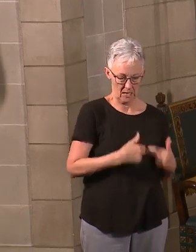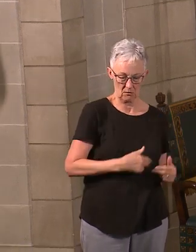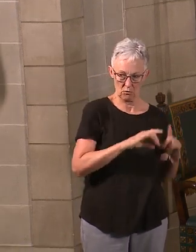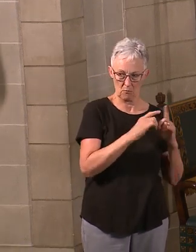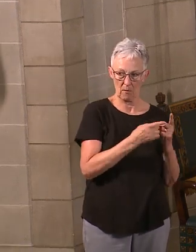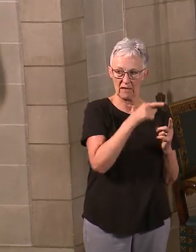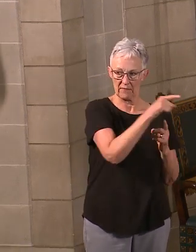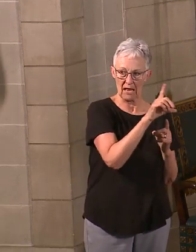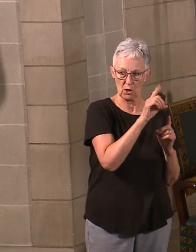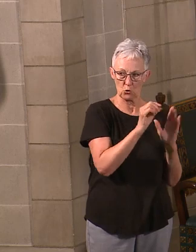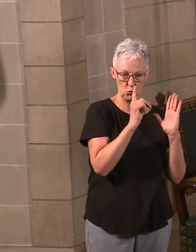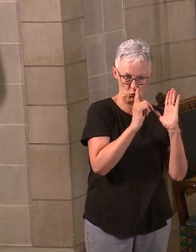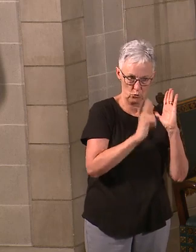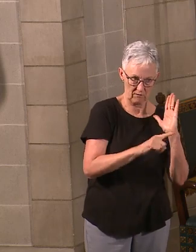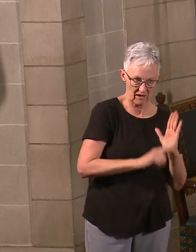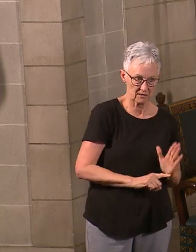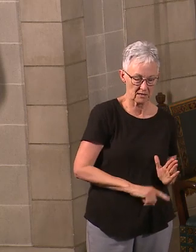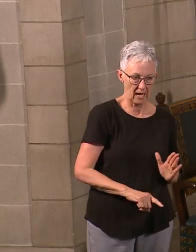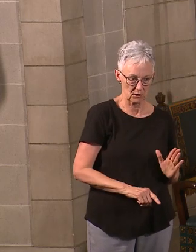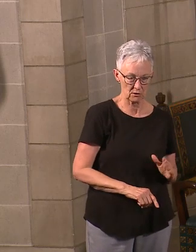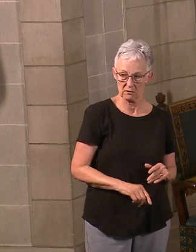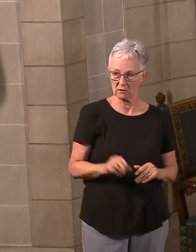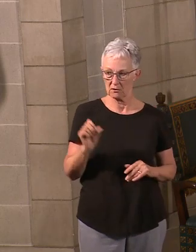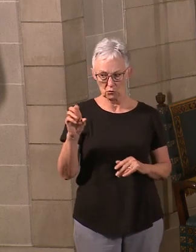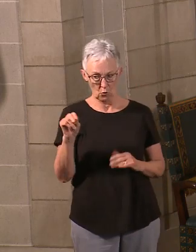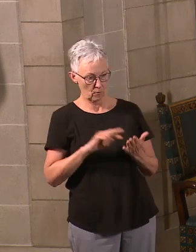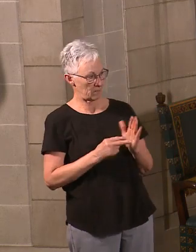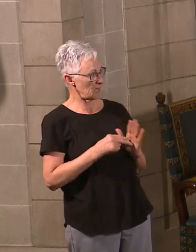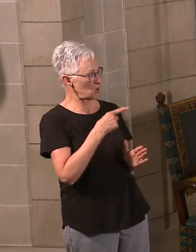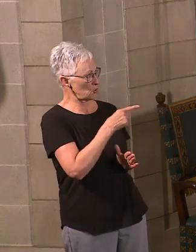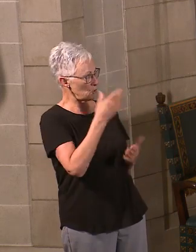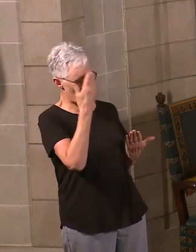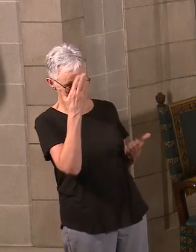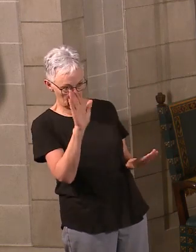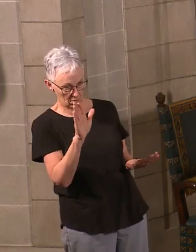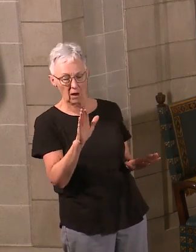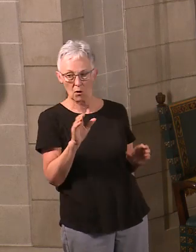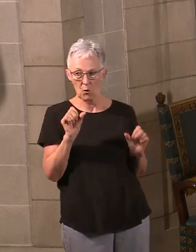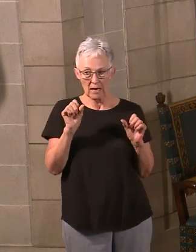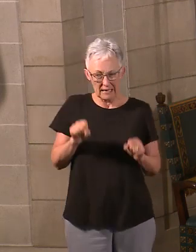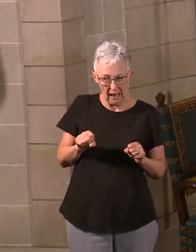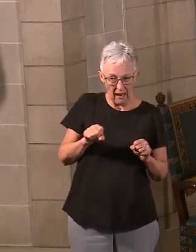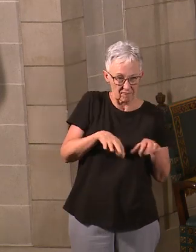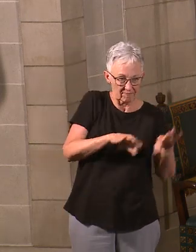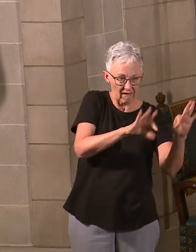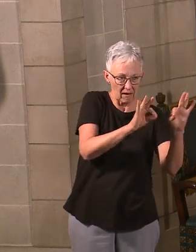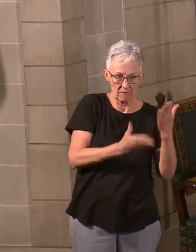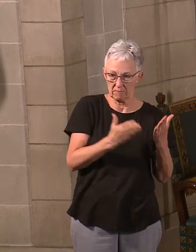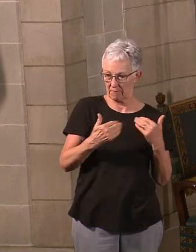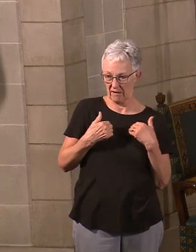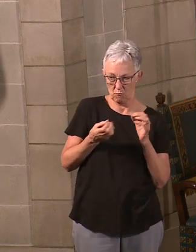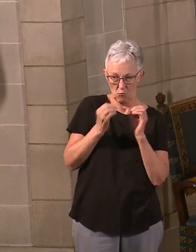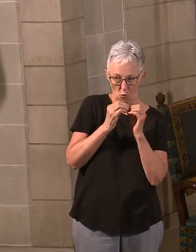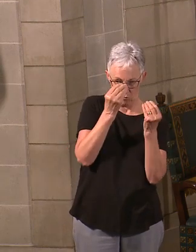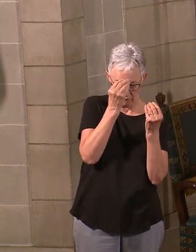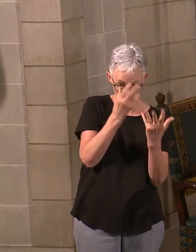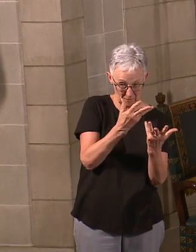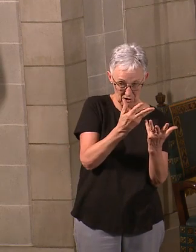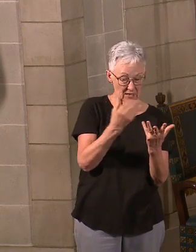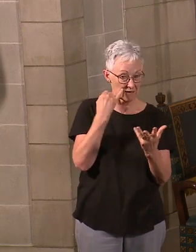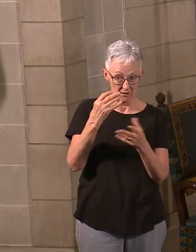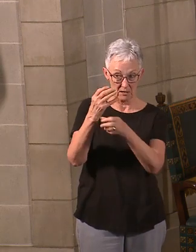with regard to what their investigations. Where exactly. Yeah, and we can get more, we can see if there's more detail on that, and maybe we can get back before we leave today. If